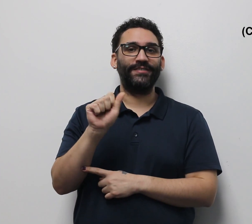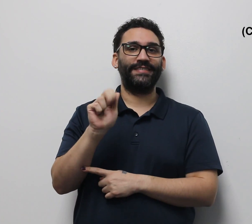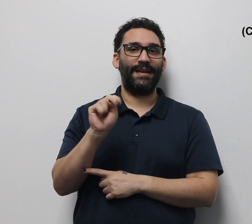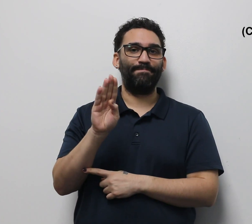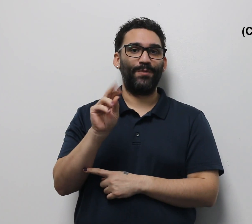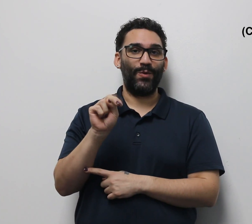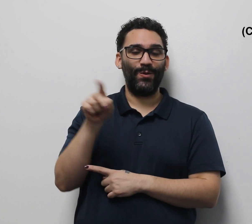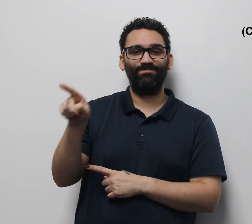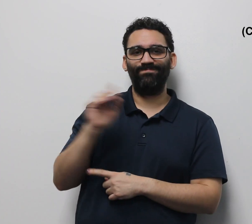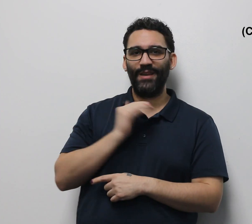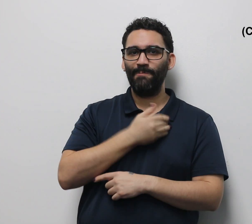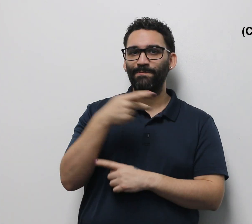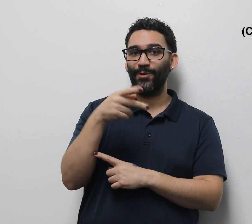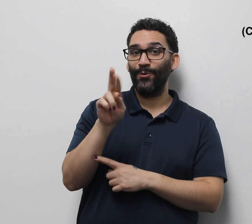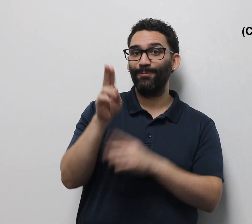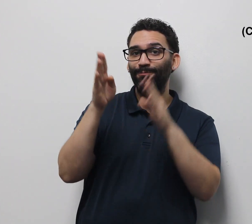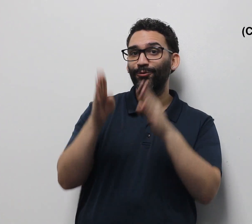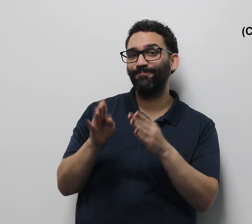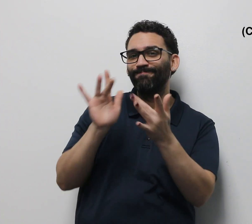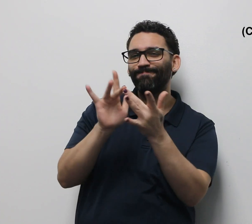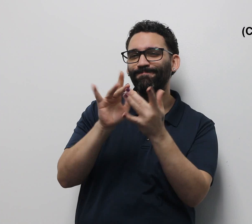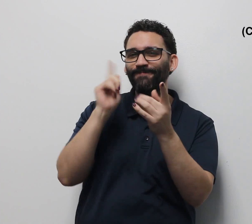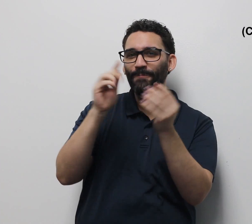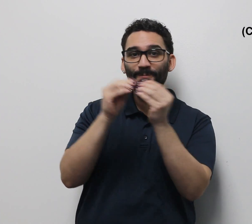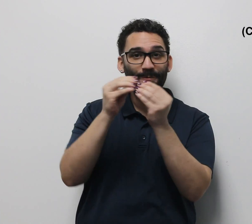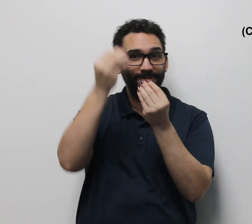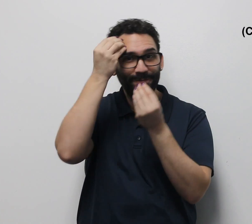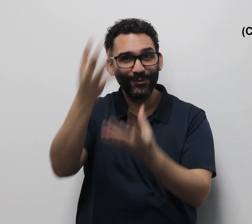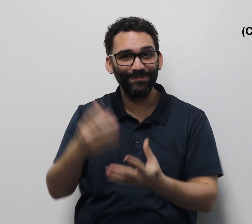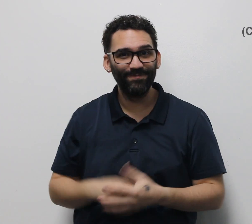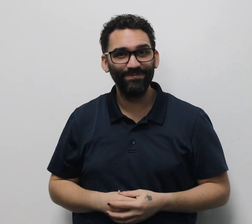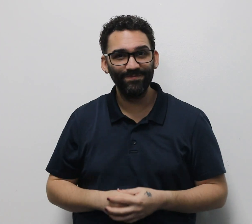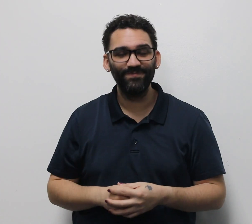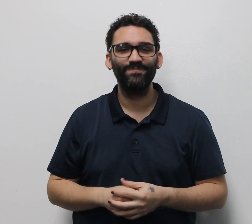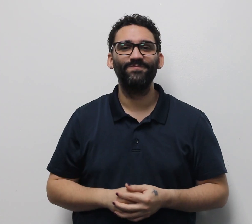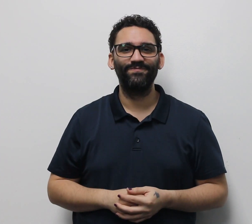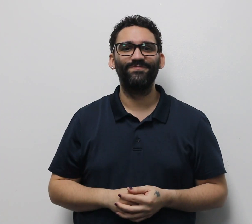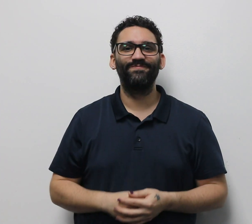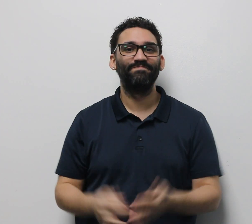outreach specialist, for more information. Thank you all for watching.